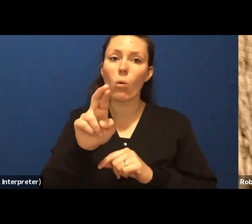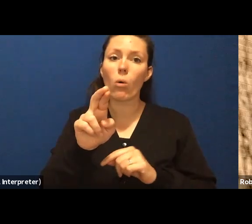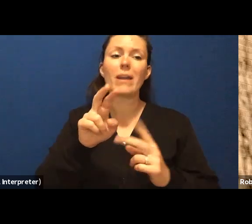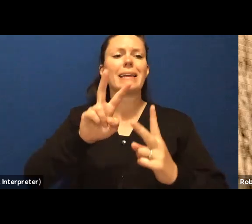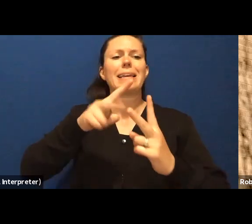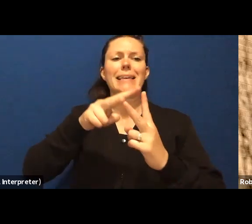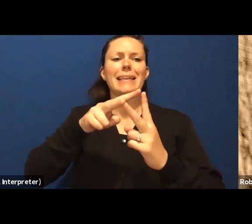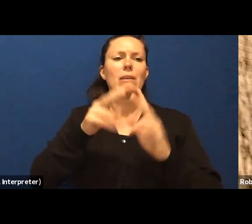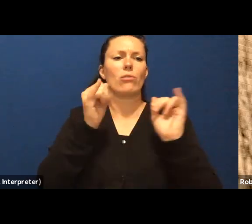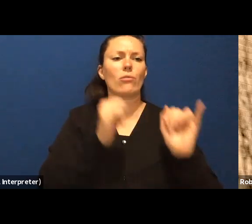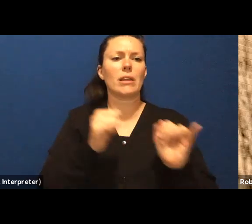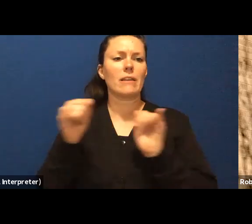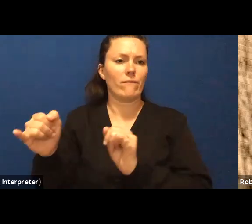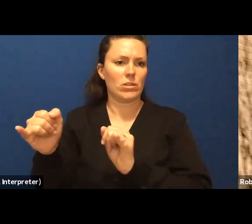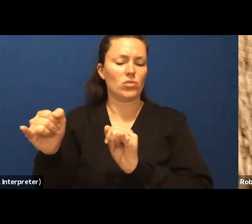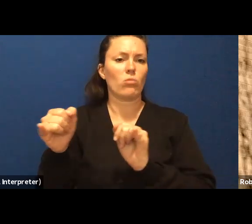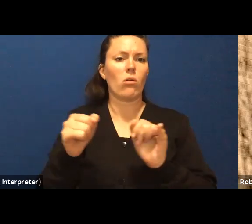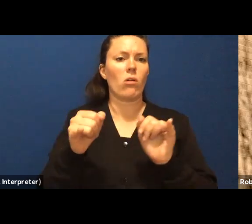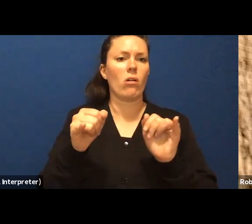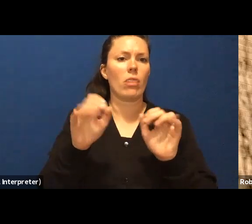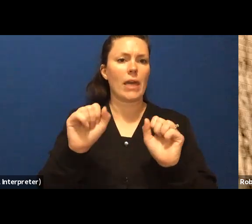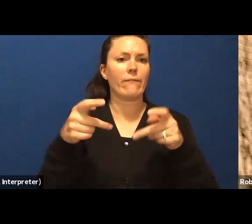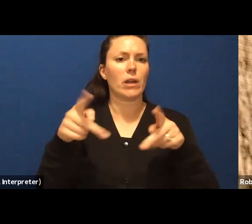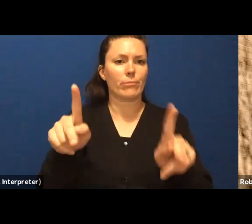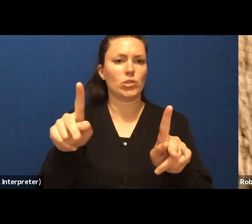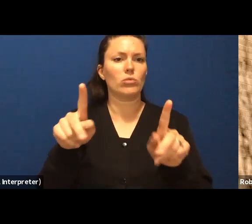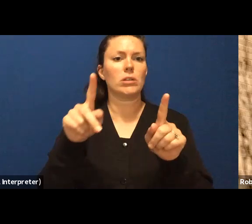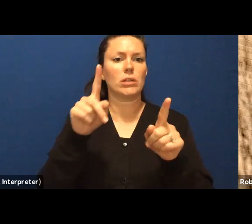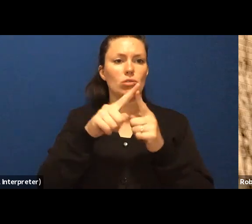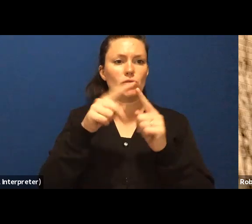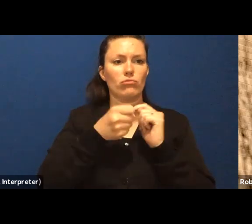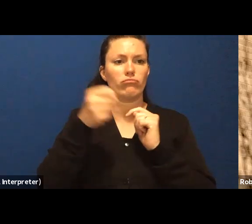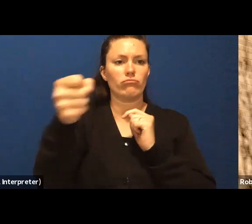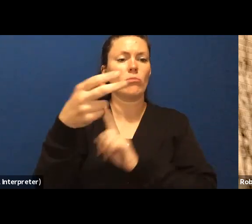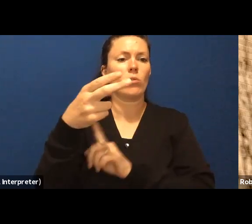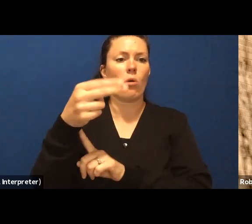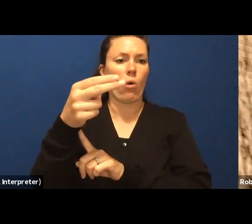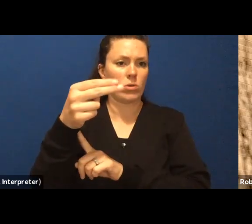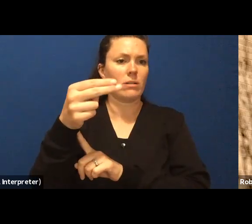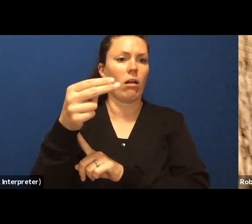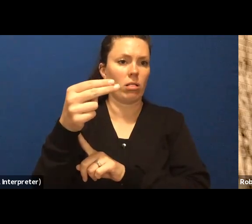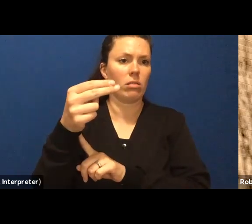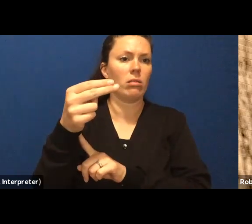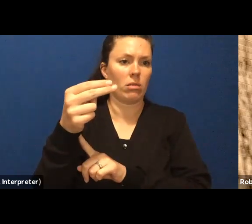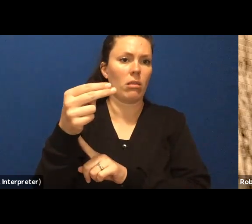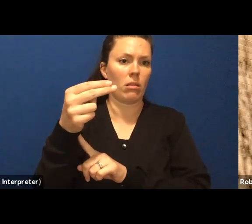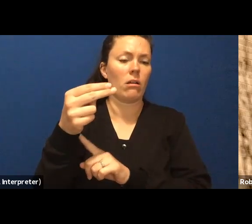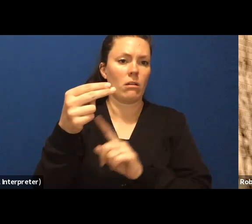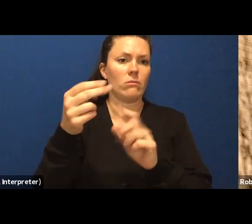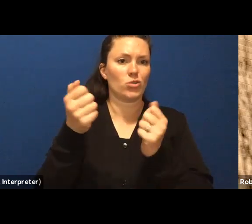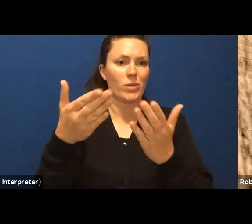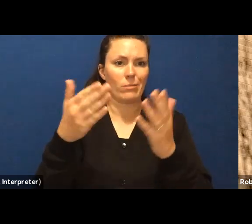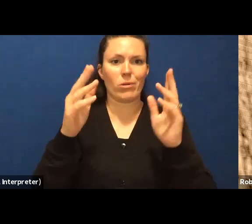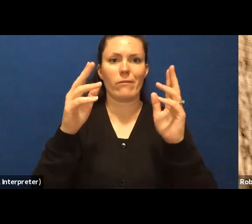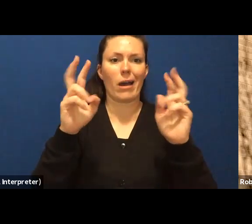an opportunity to get into a hotel in order to get them, to get a roof over their head or get